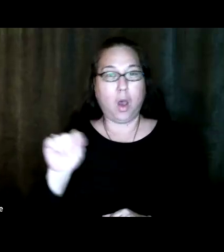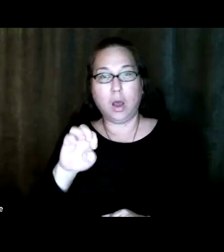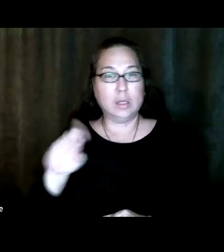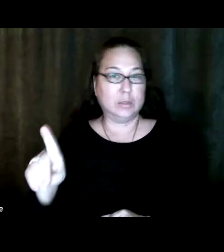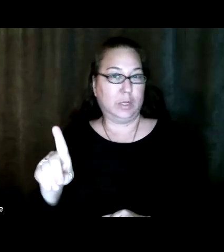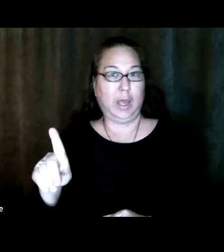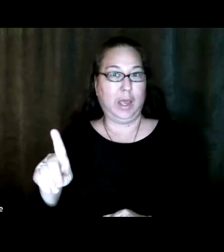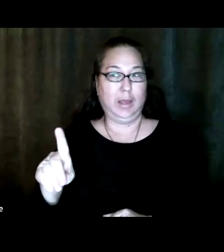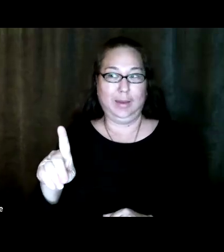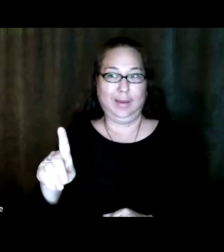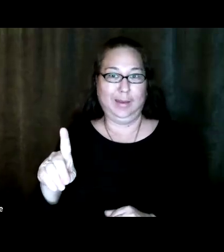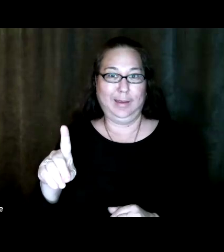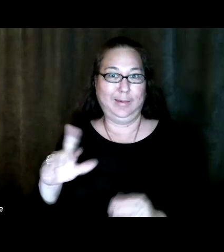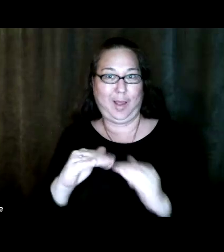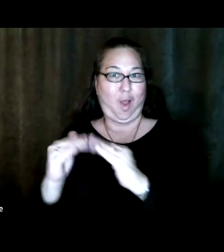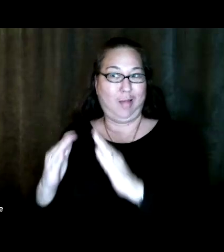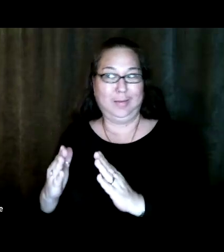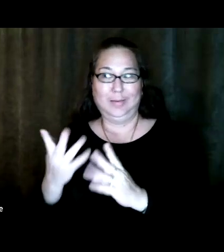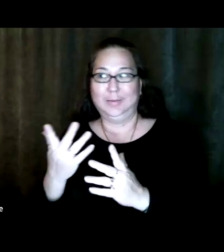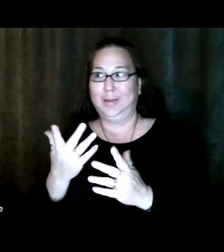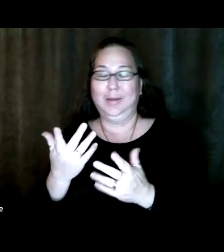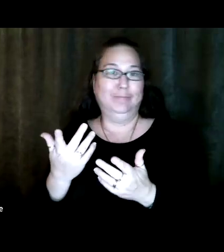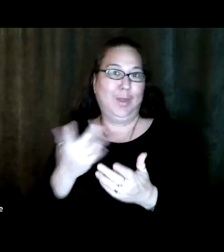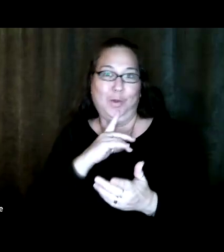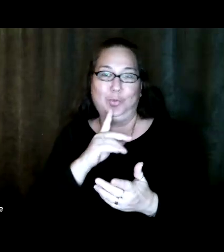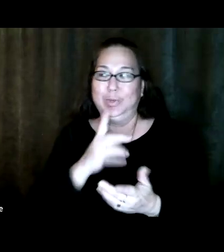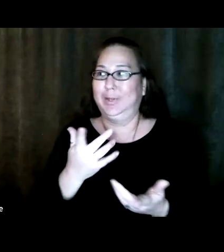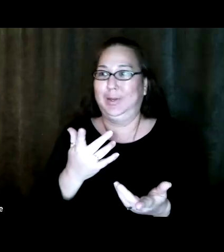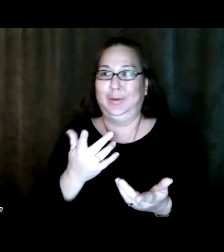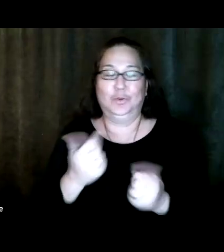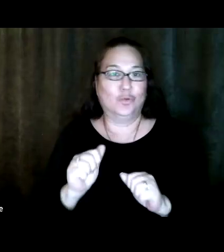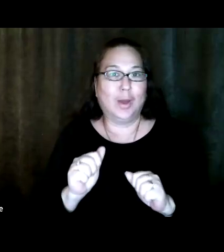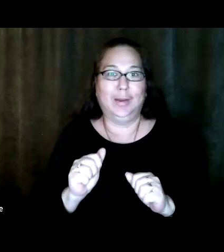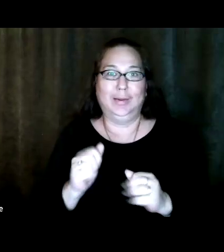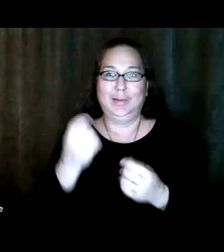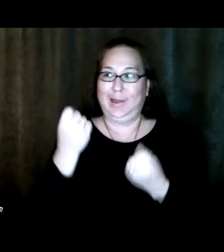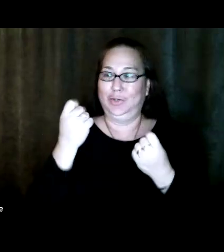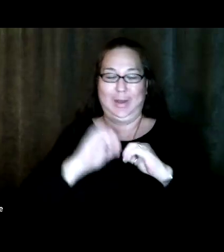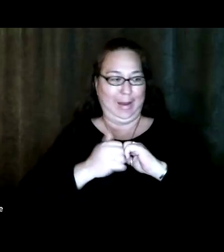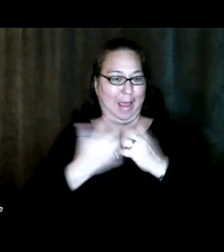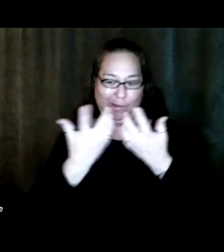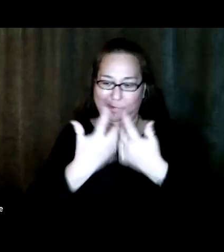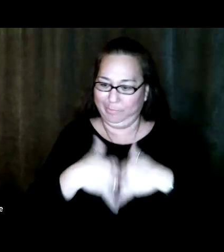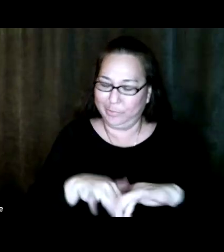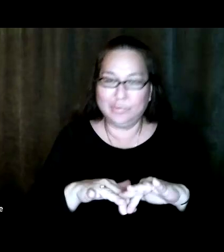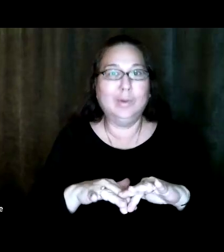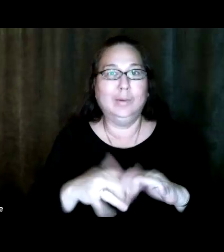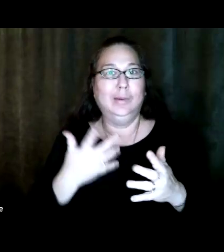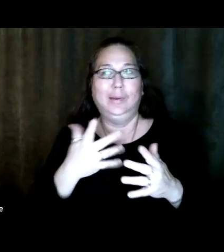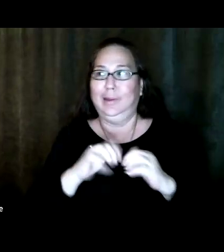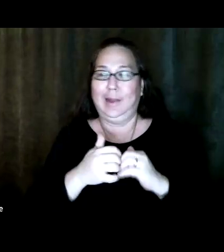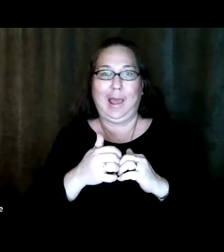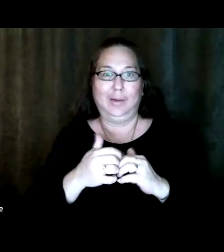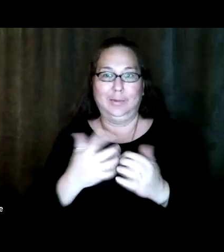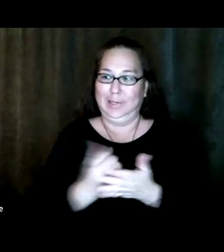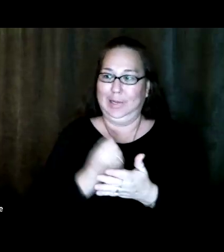way, shape, or form. We're all dealing with students who are coming back and trying to get it done. And I think that as we look at